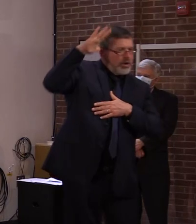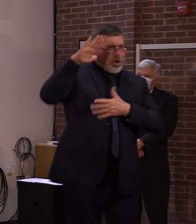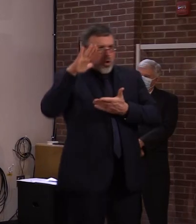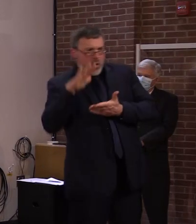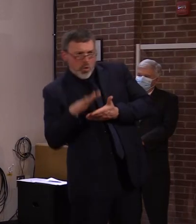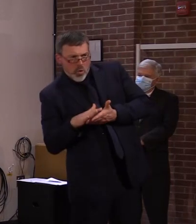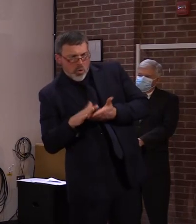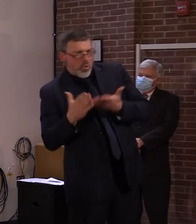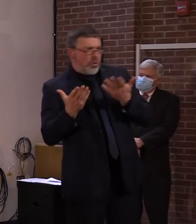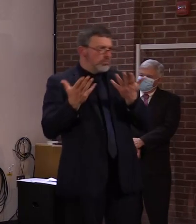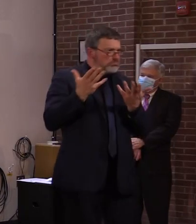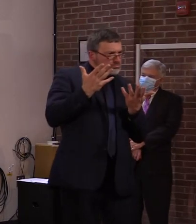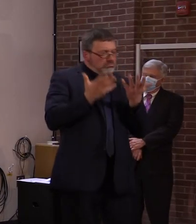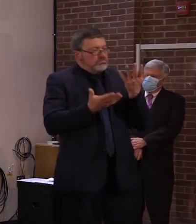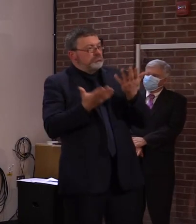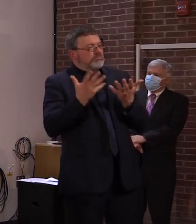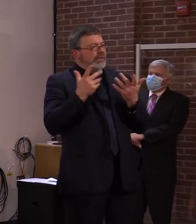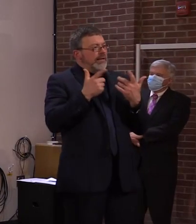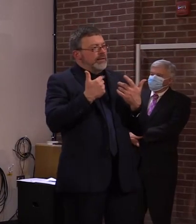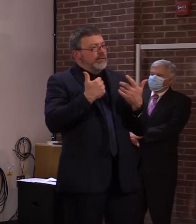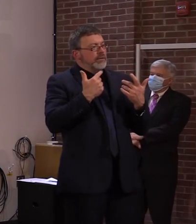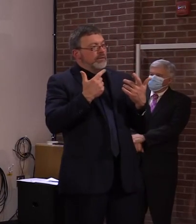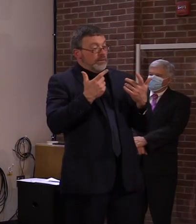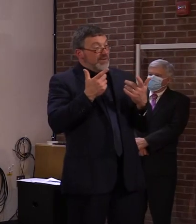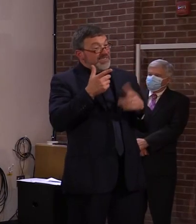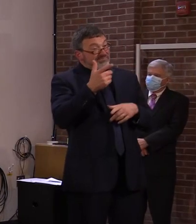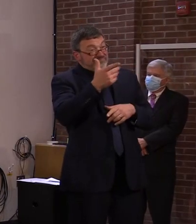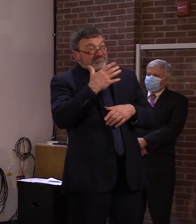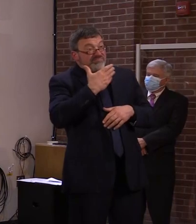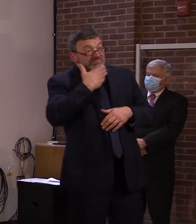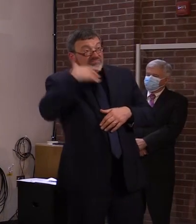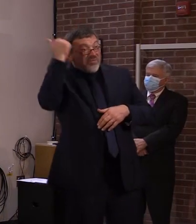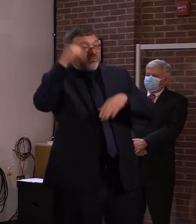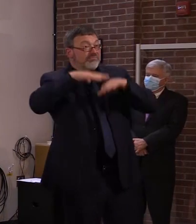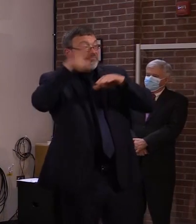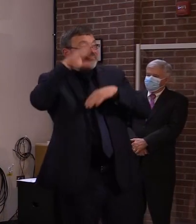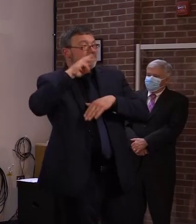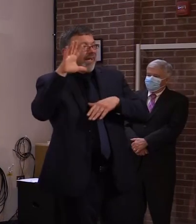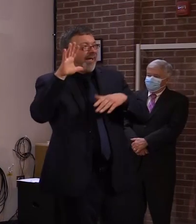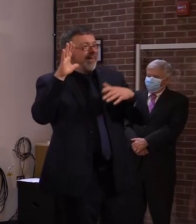one. But those are decisions you make on your own. Dr. Levine.